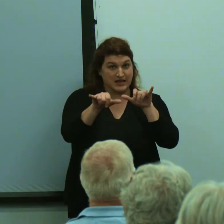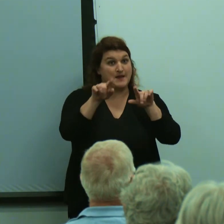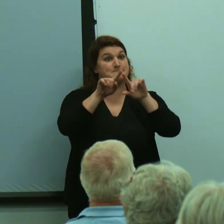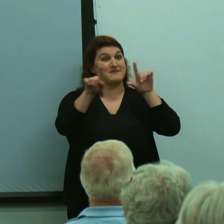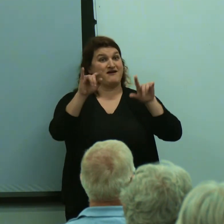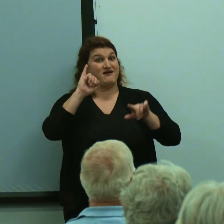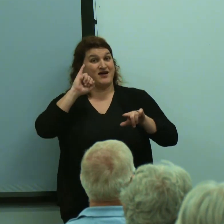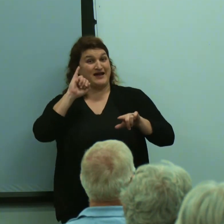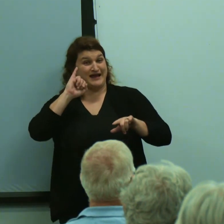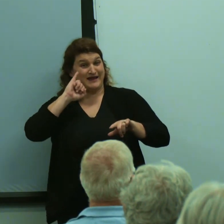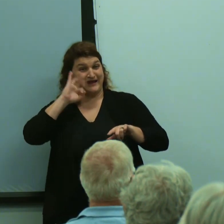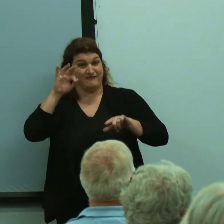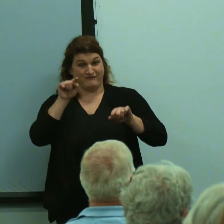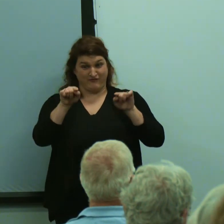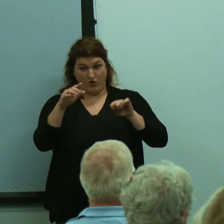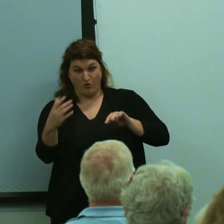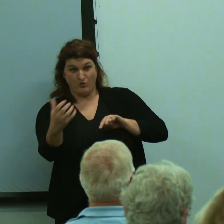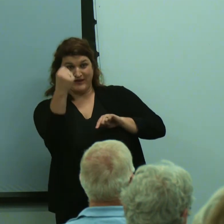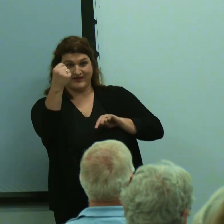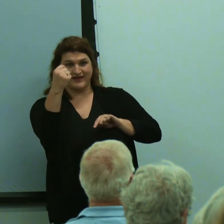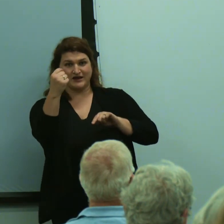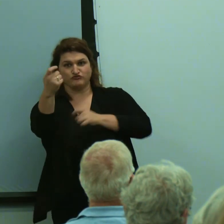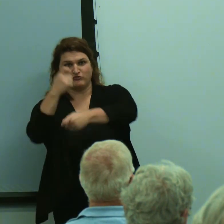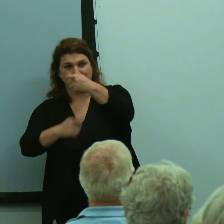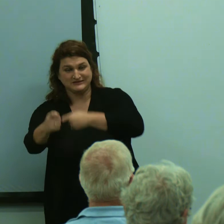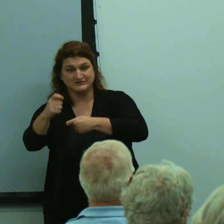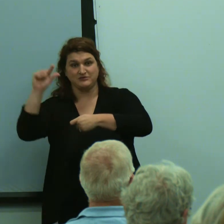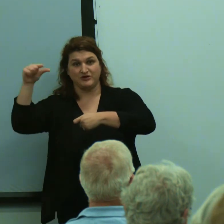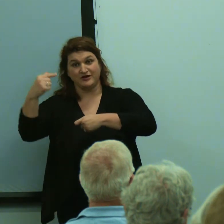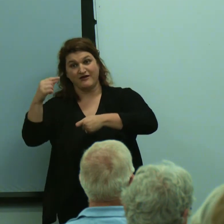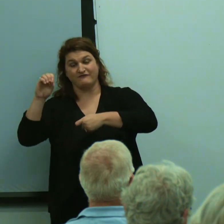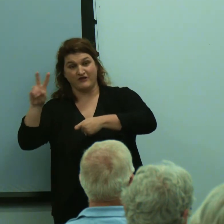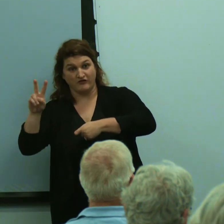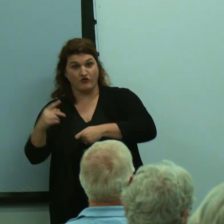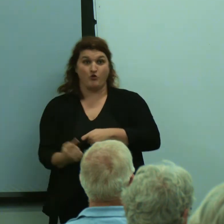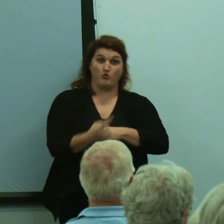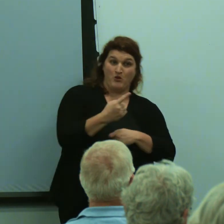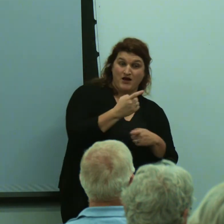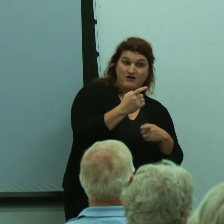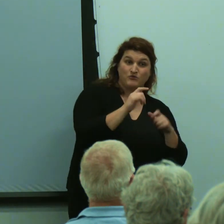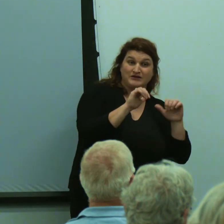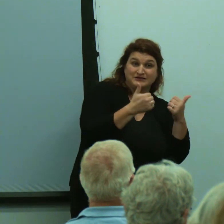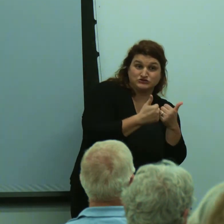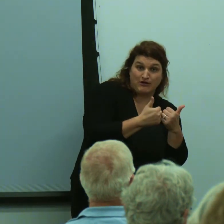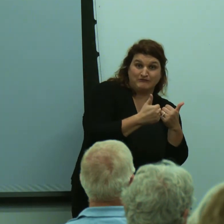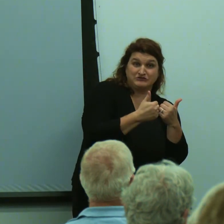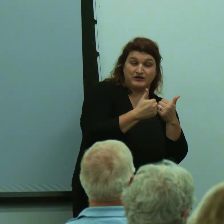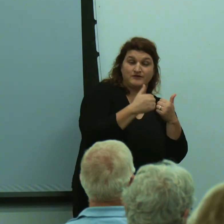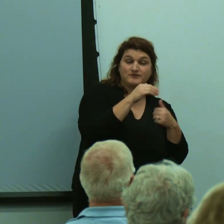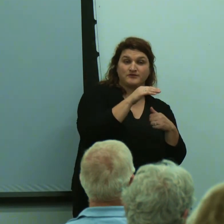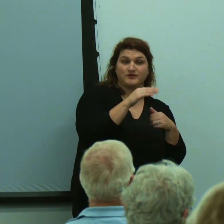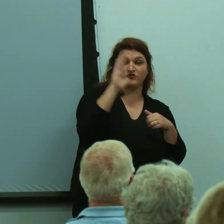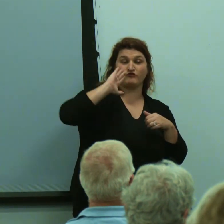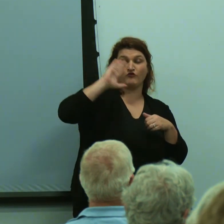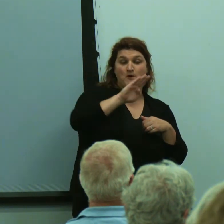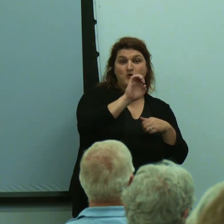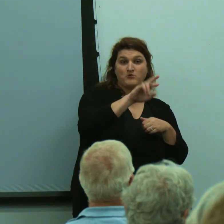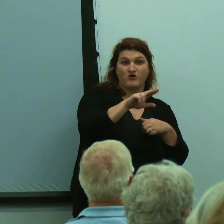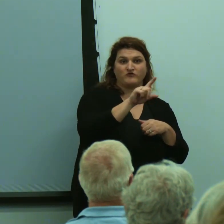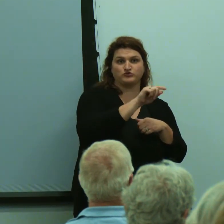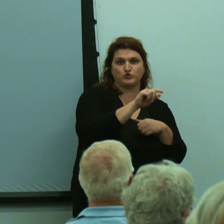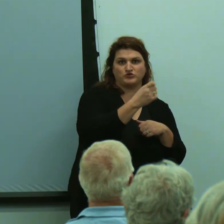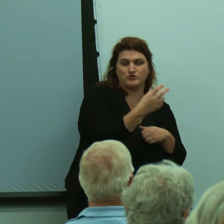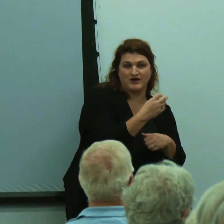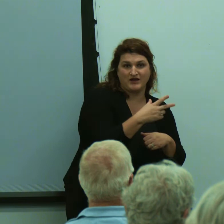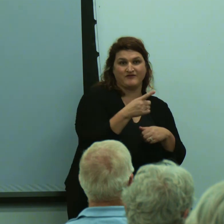And there's two other challengers, one challenging the former president of the state bar from 2012, who were